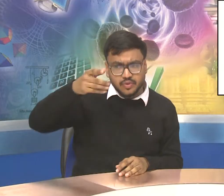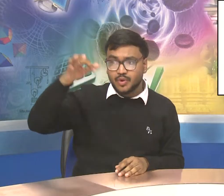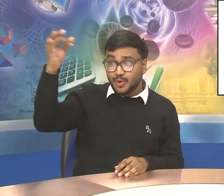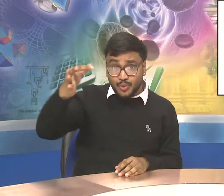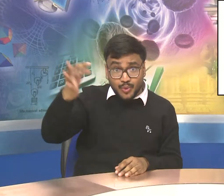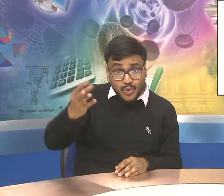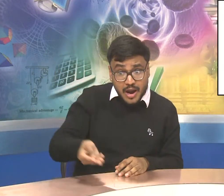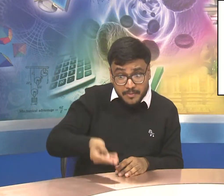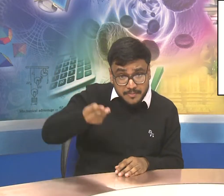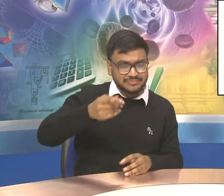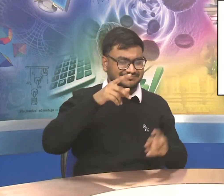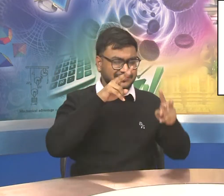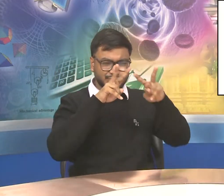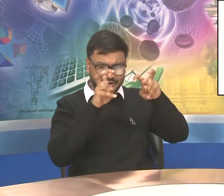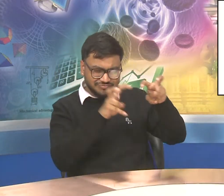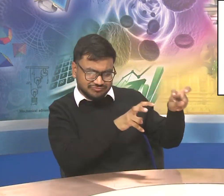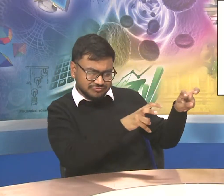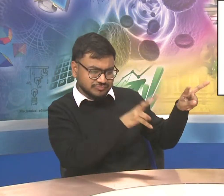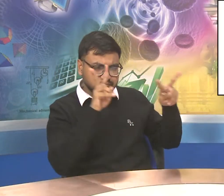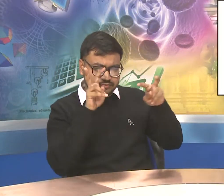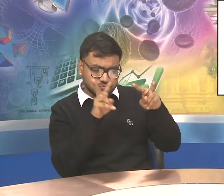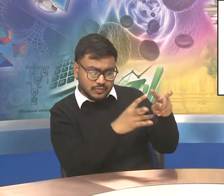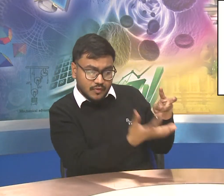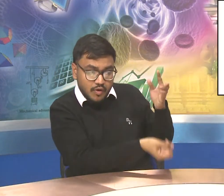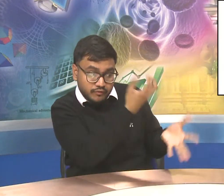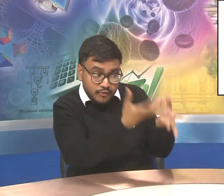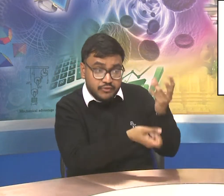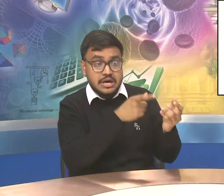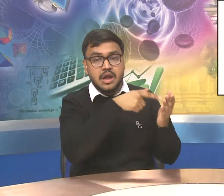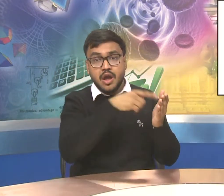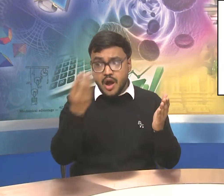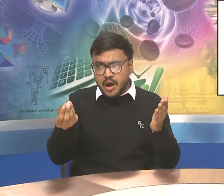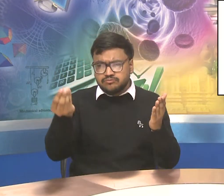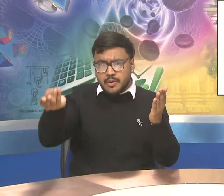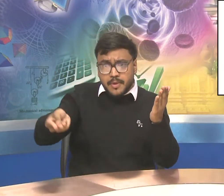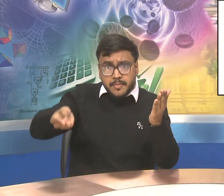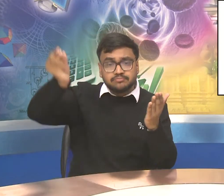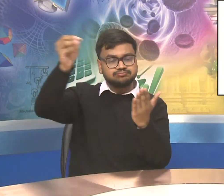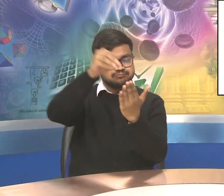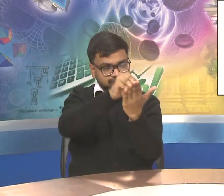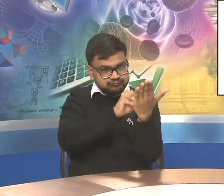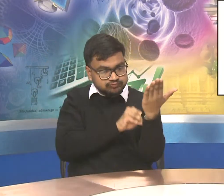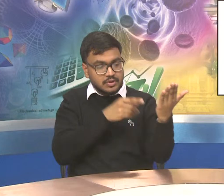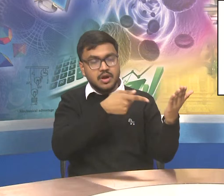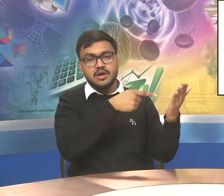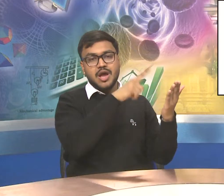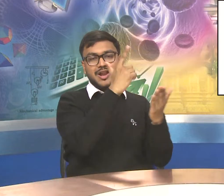researchers need information to remain updated in their areas.